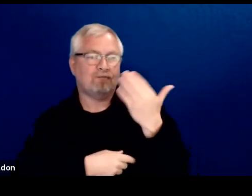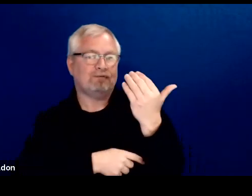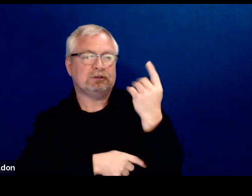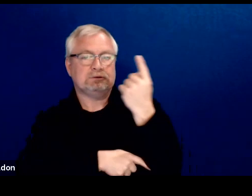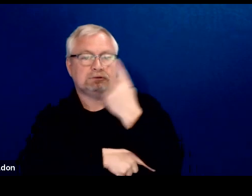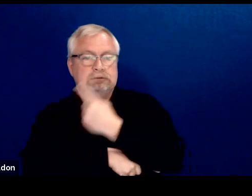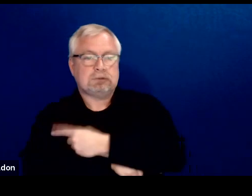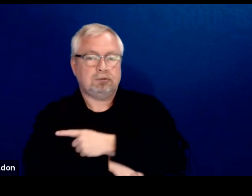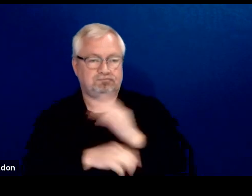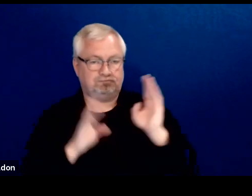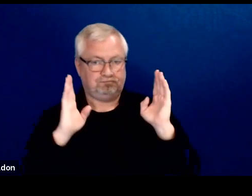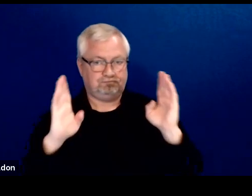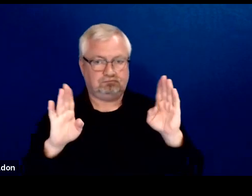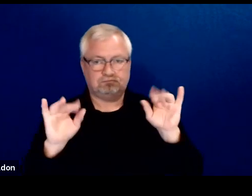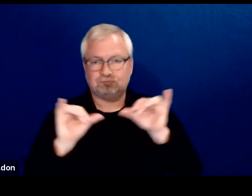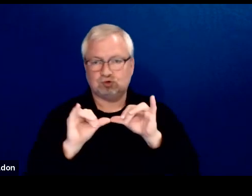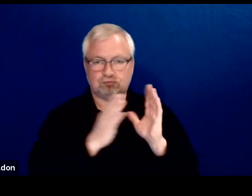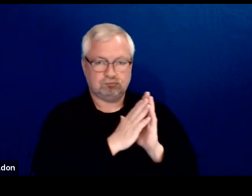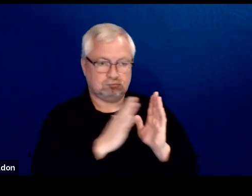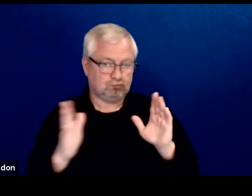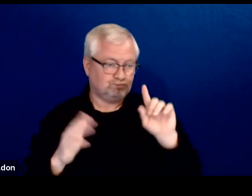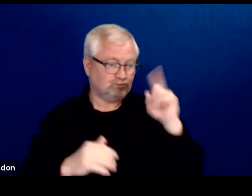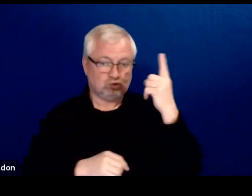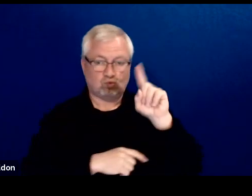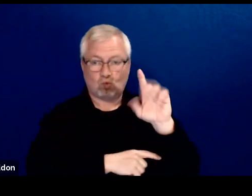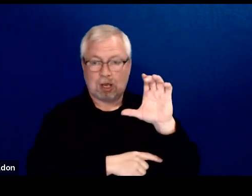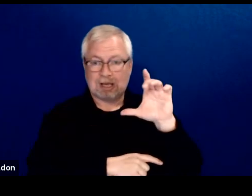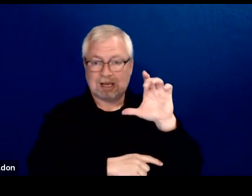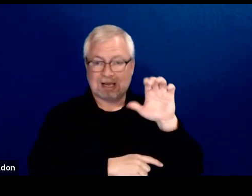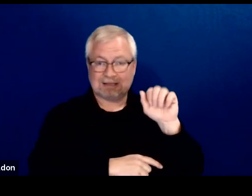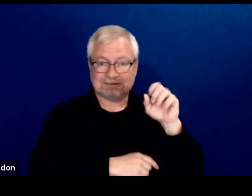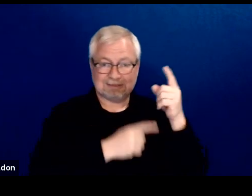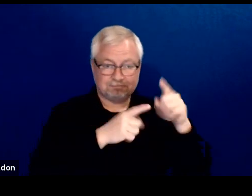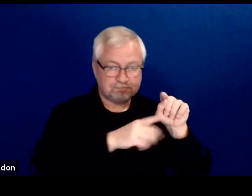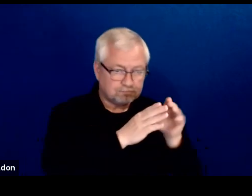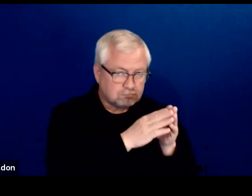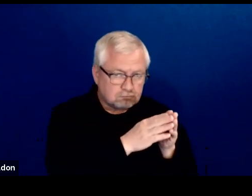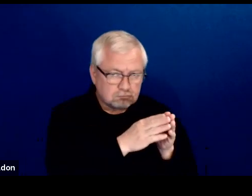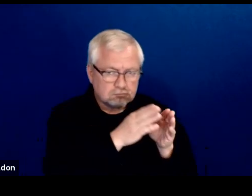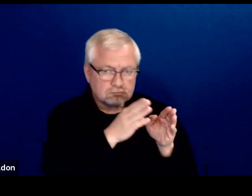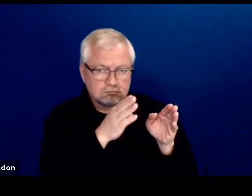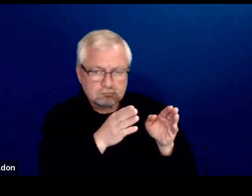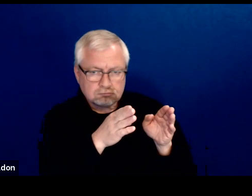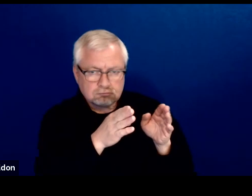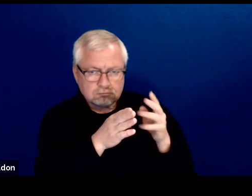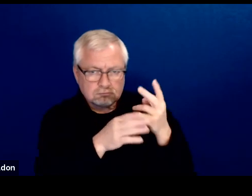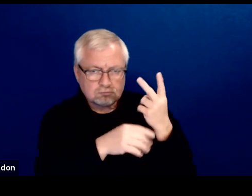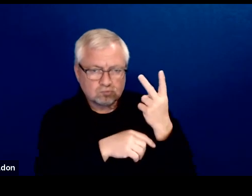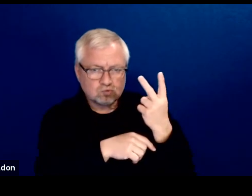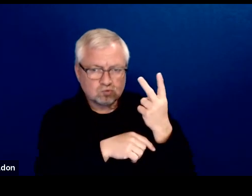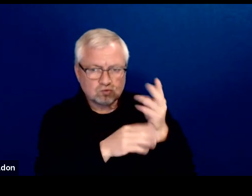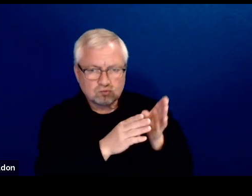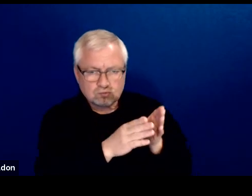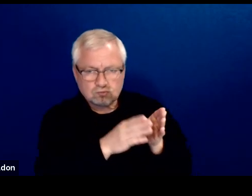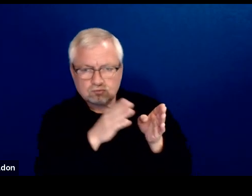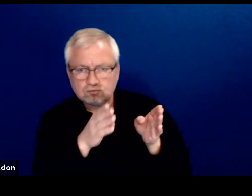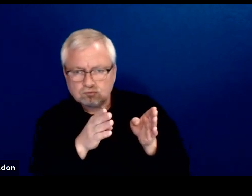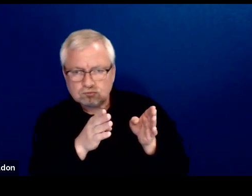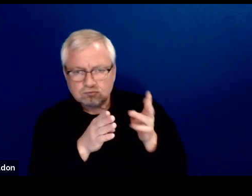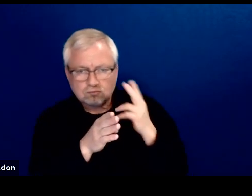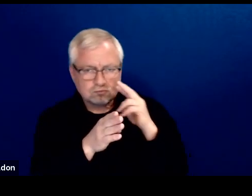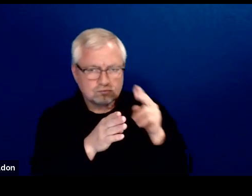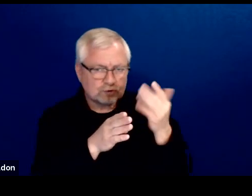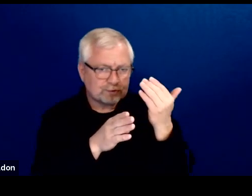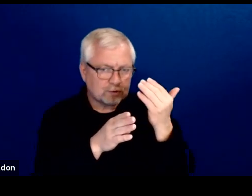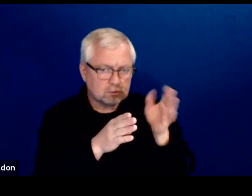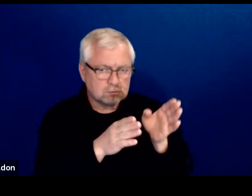100 cases. And we went now from about 2 to 100,000 to about 17 per 100,000. And that puts us at the best in